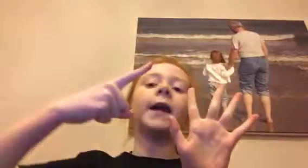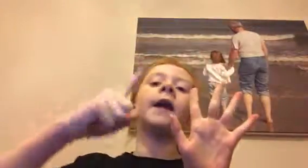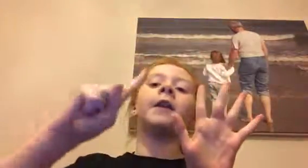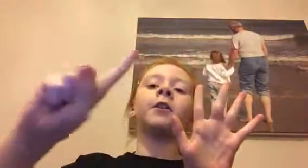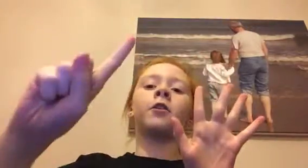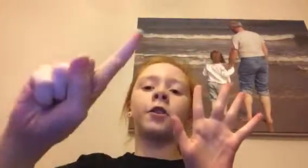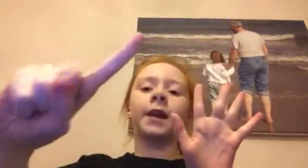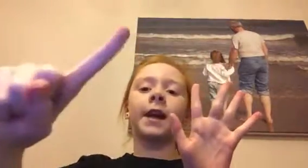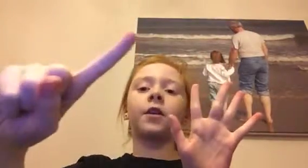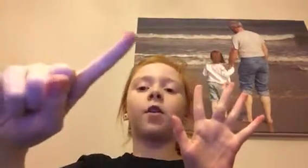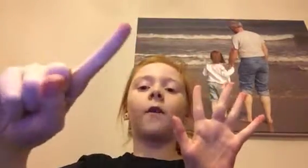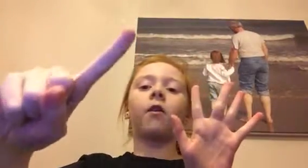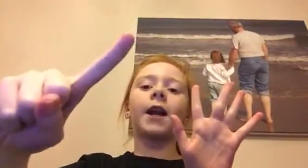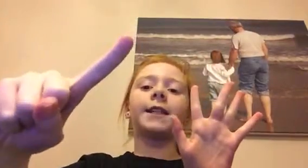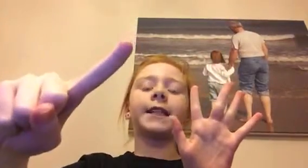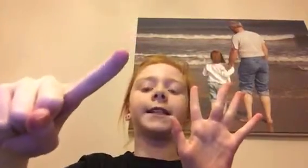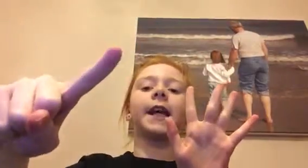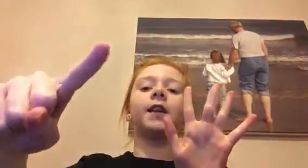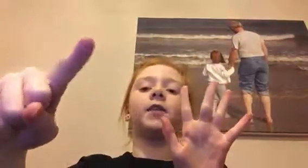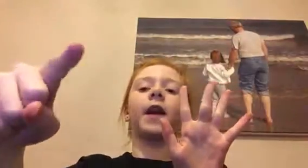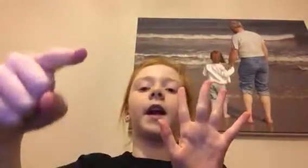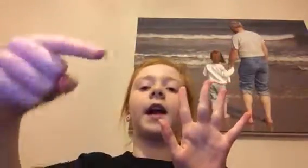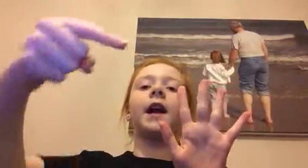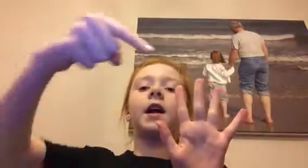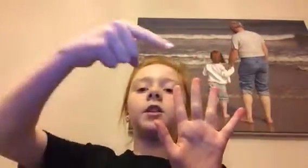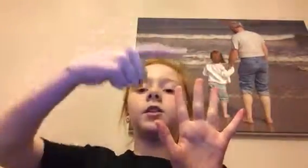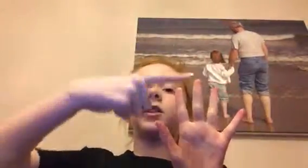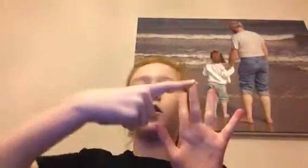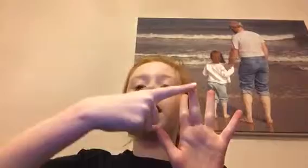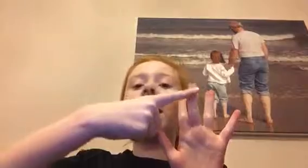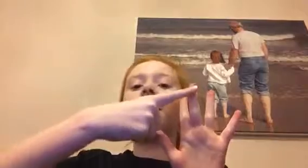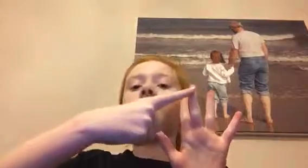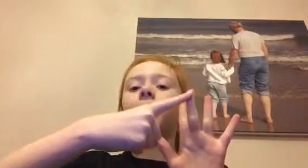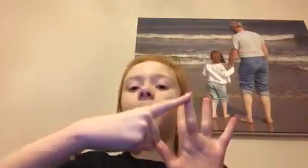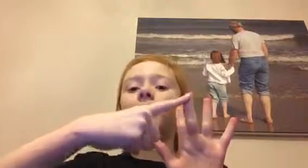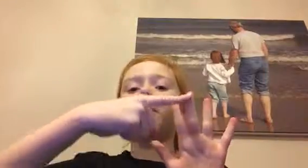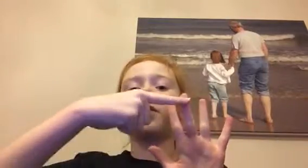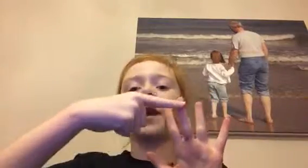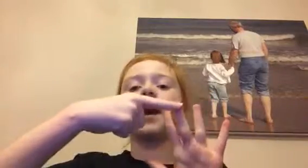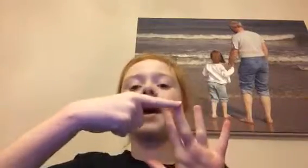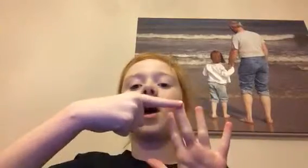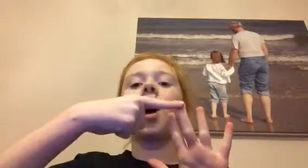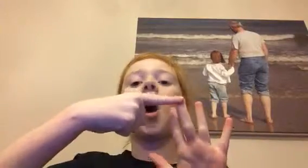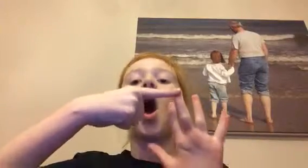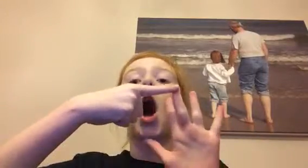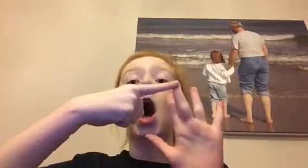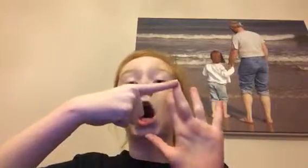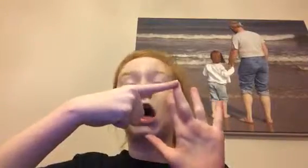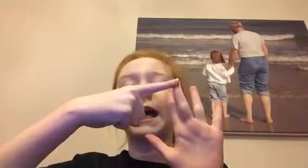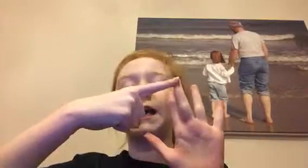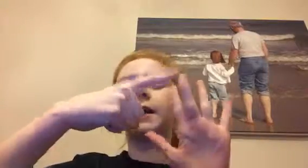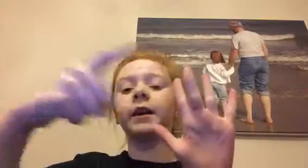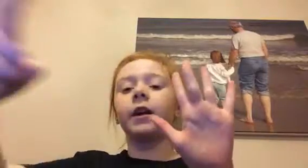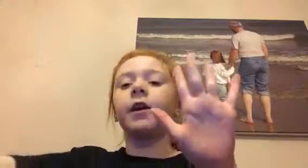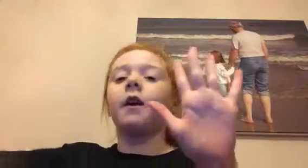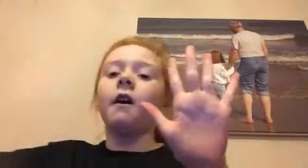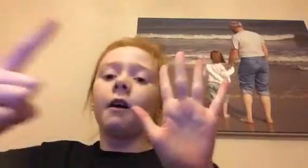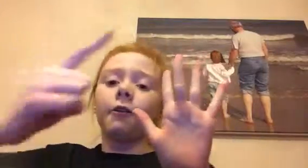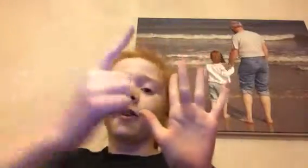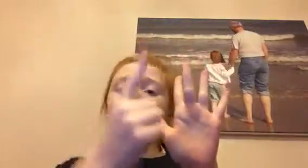you're going to get your right index finger finger to your left middle finger i for